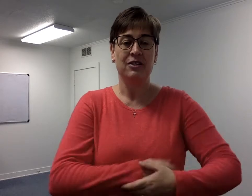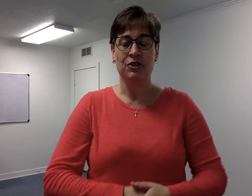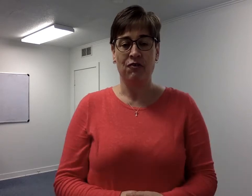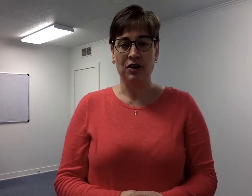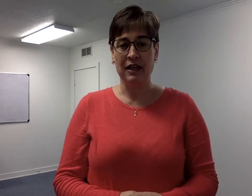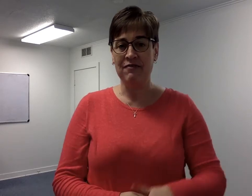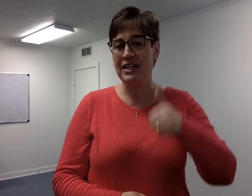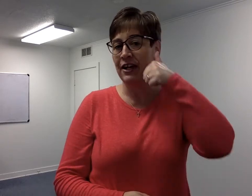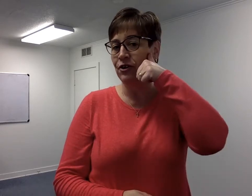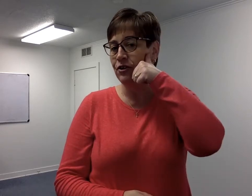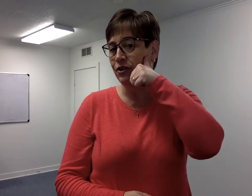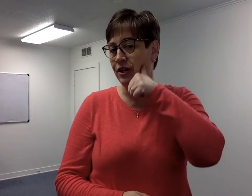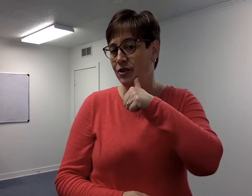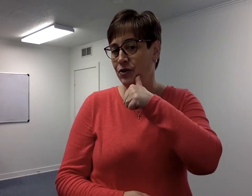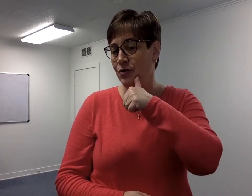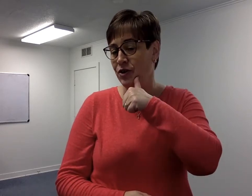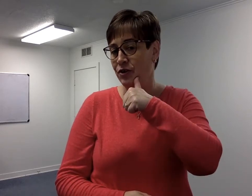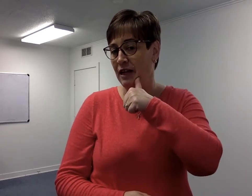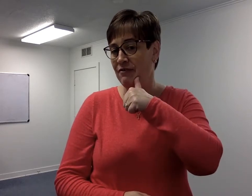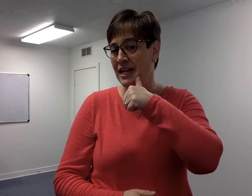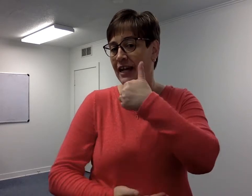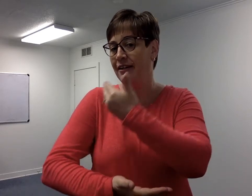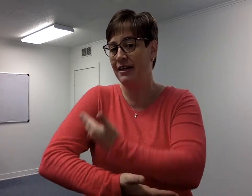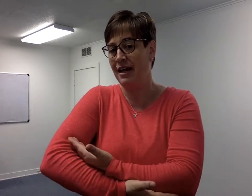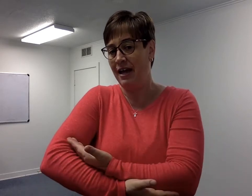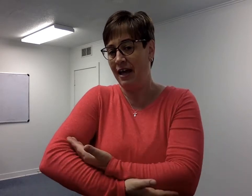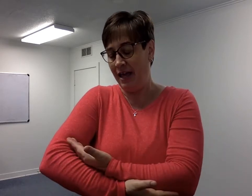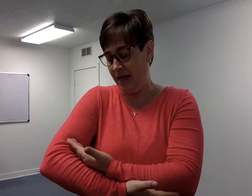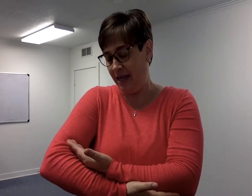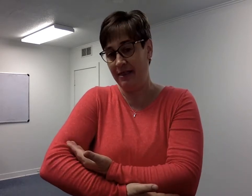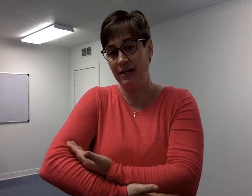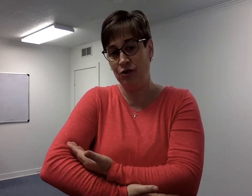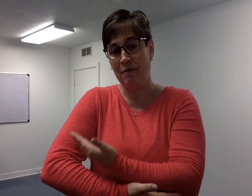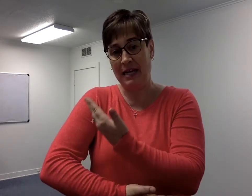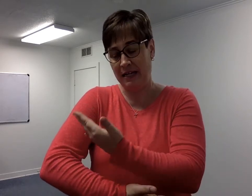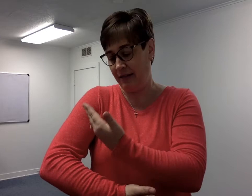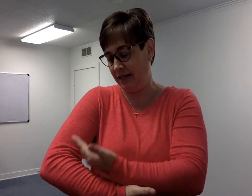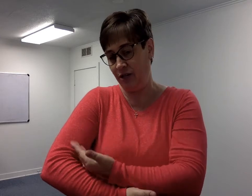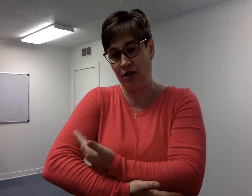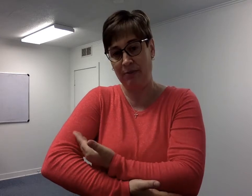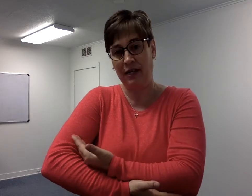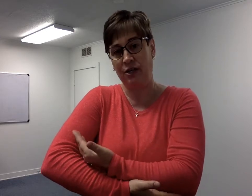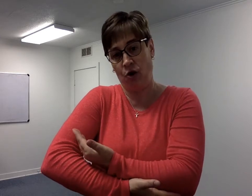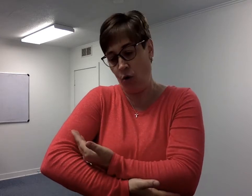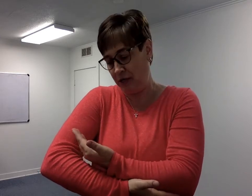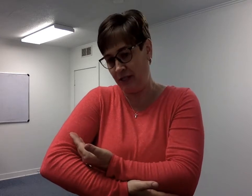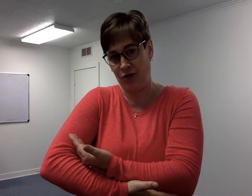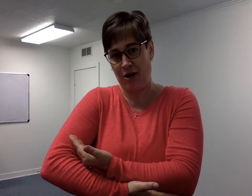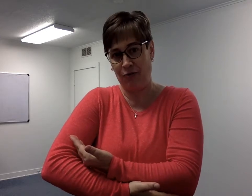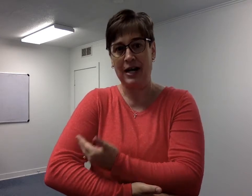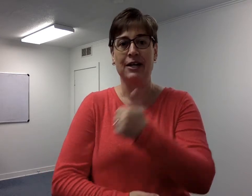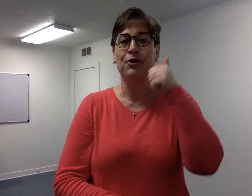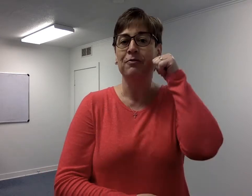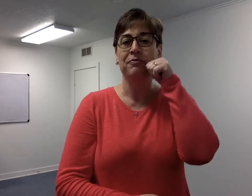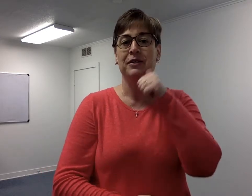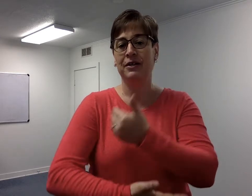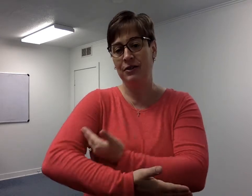So for a left-hander, you're going to do it with your left hand, and then you're making like the shape like you're holding the child right here.